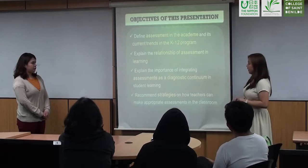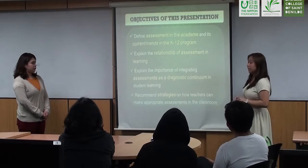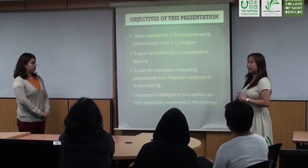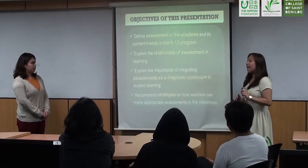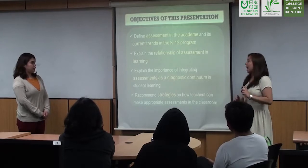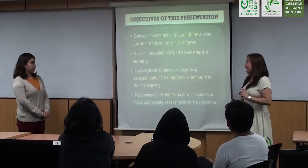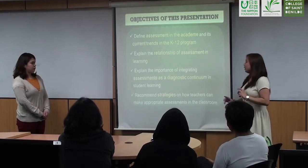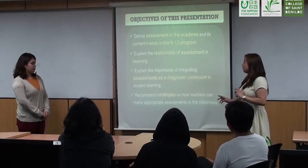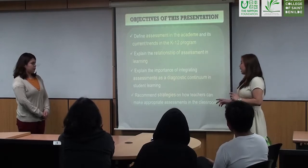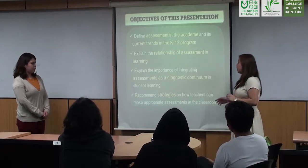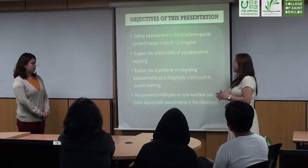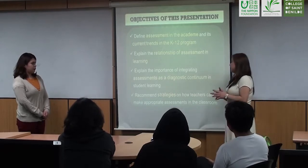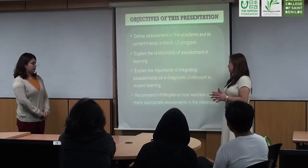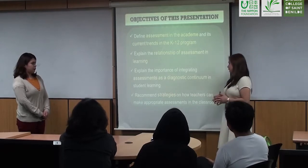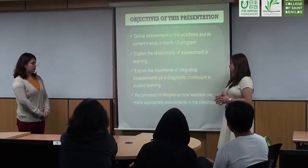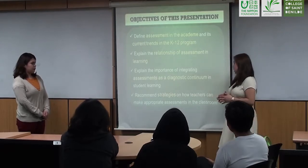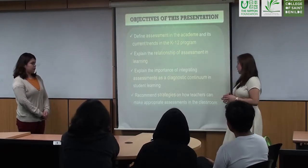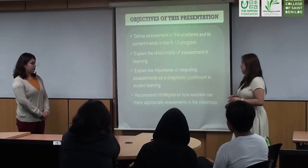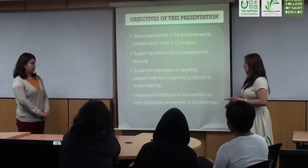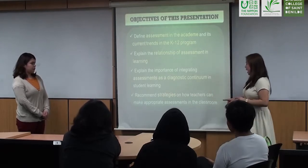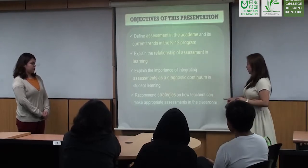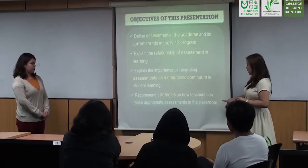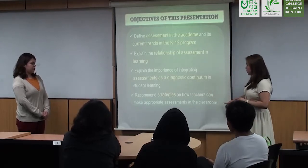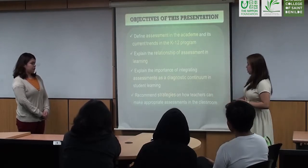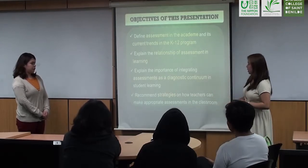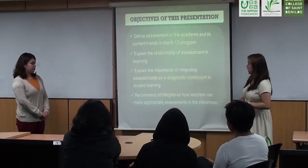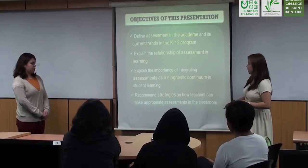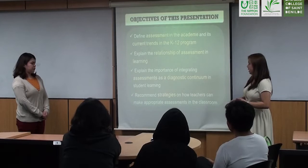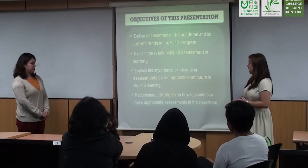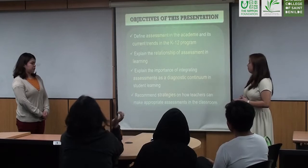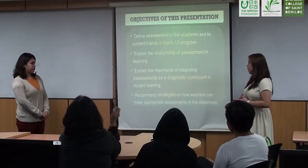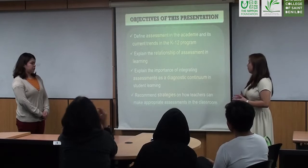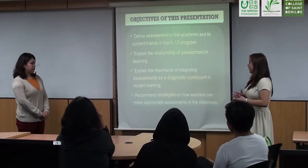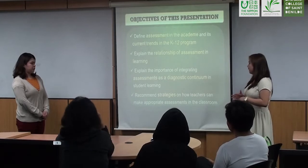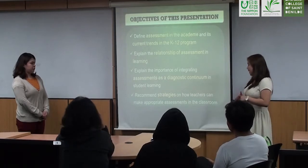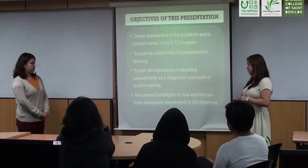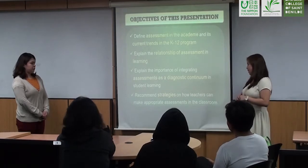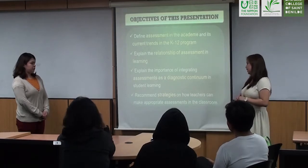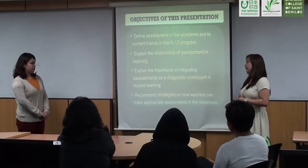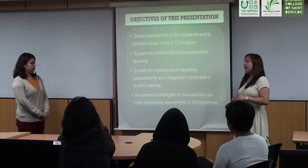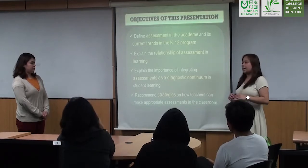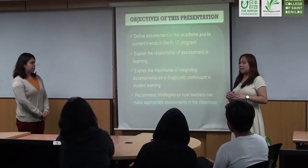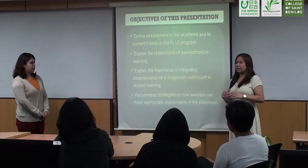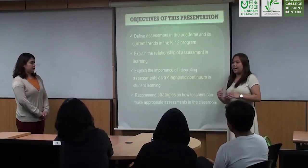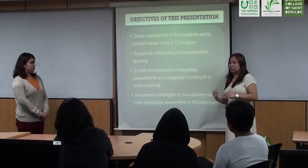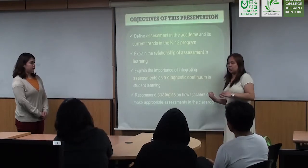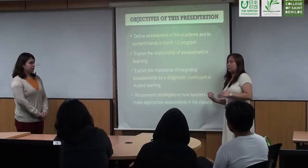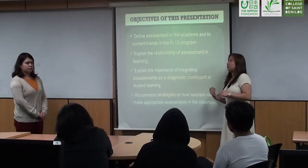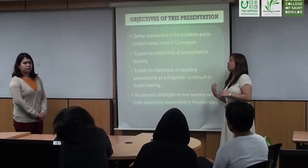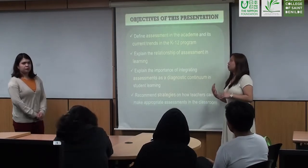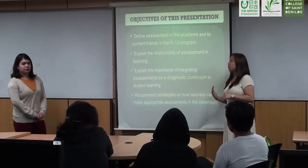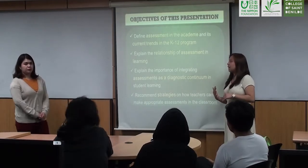in student learning, and to recommend strategies on how teachers can make appropriate assessments in